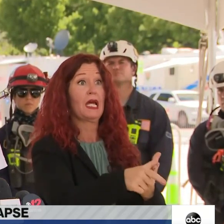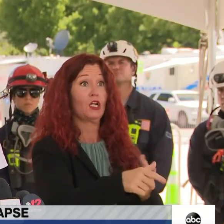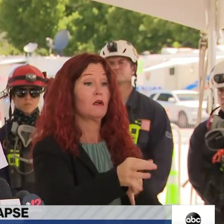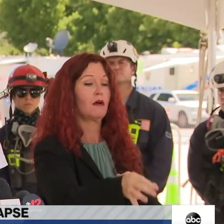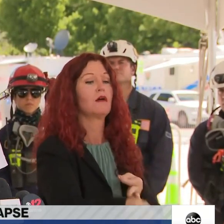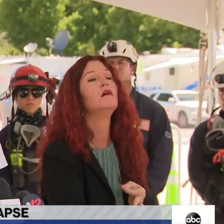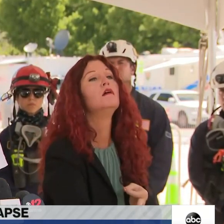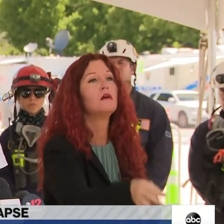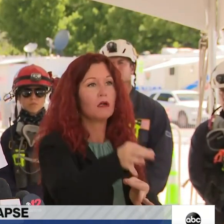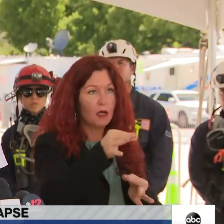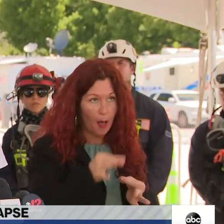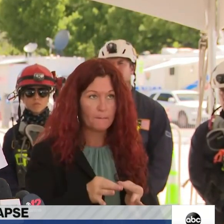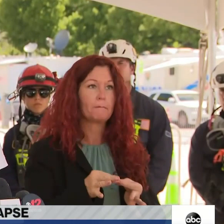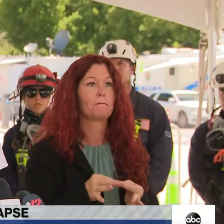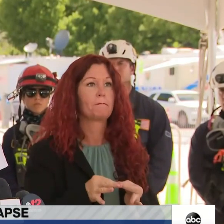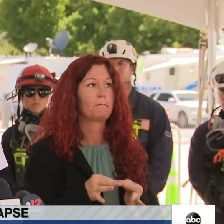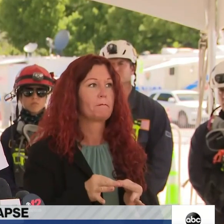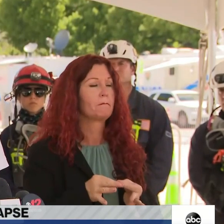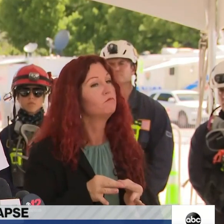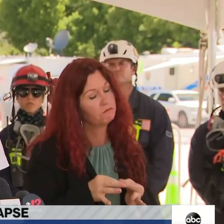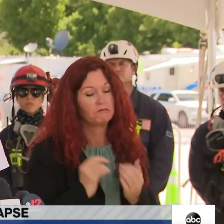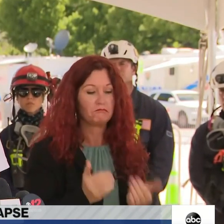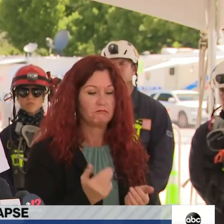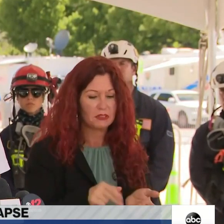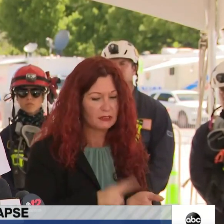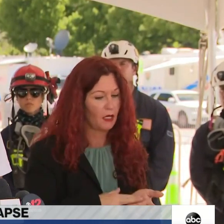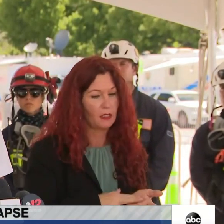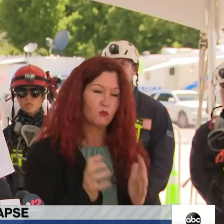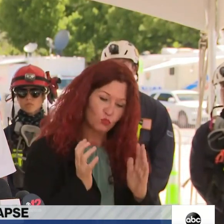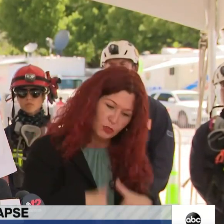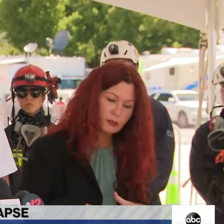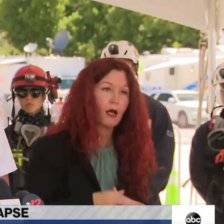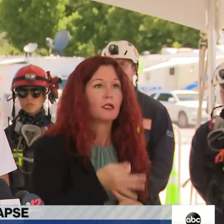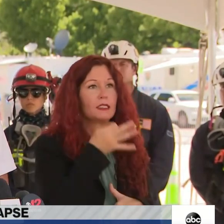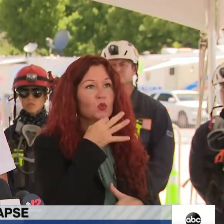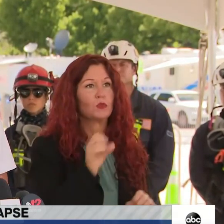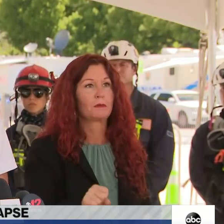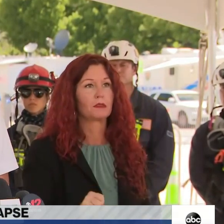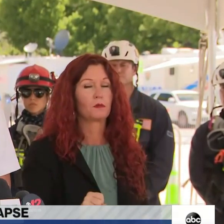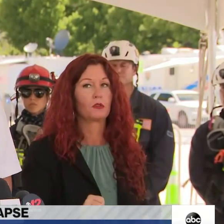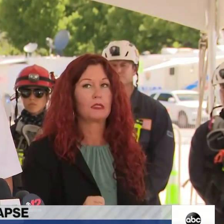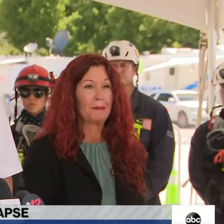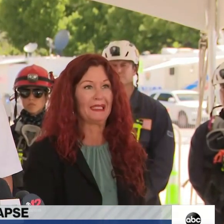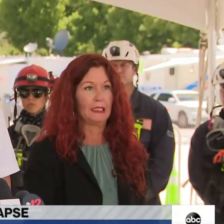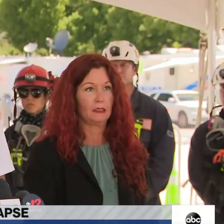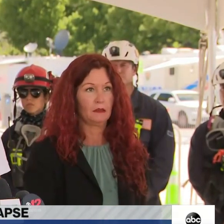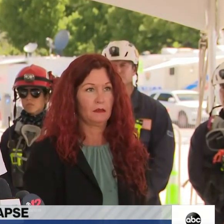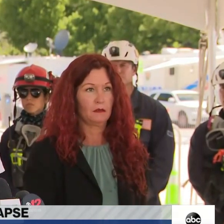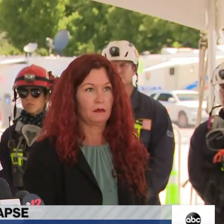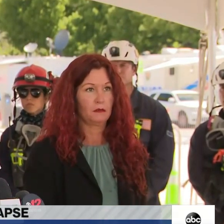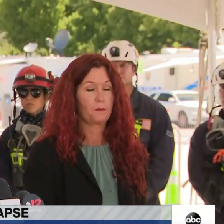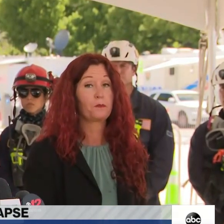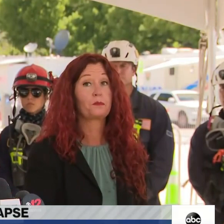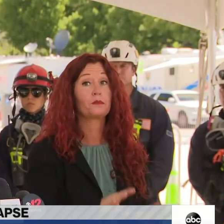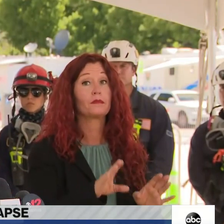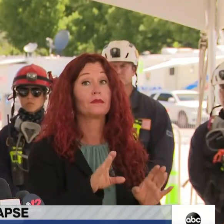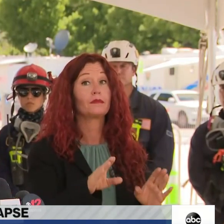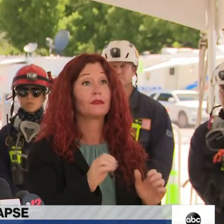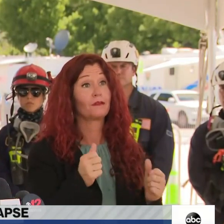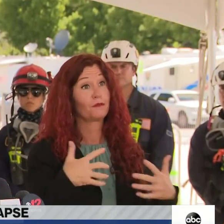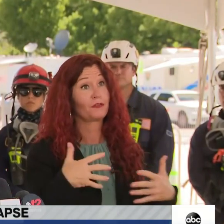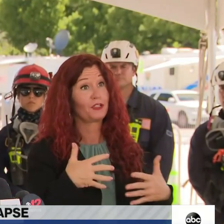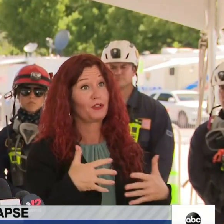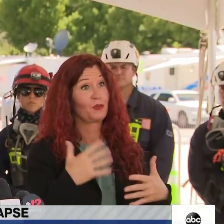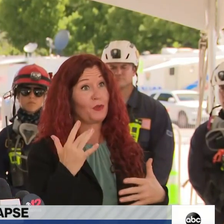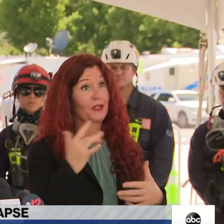decision and signed the order to get this building taken down immediately. The fear was that the hurricane may take the